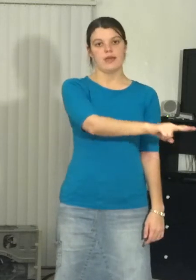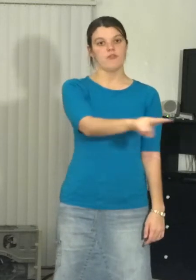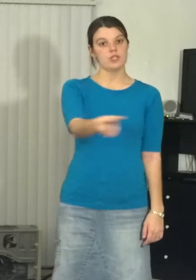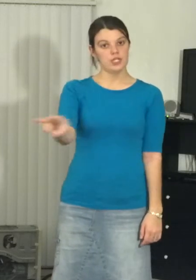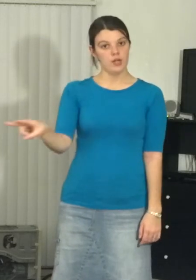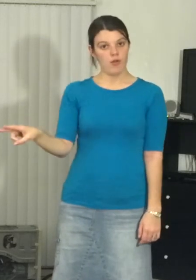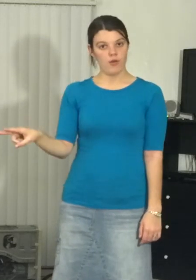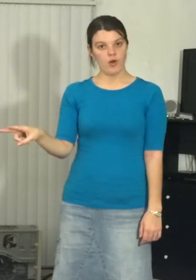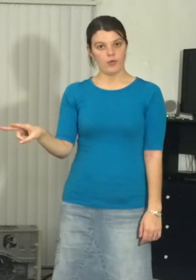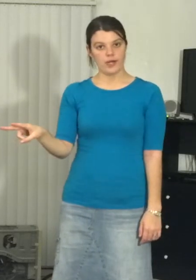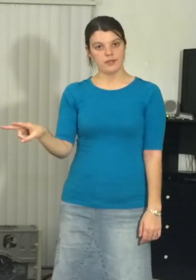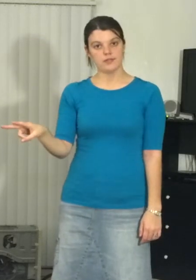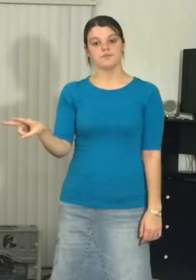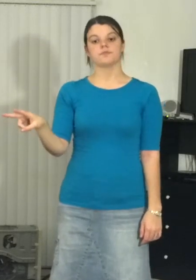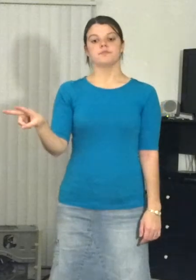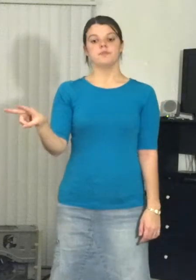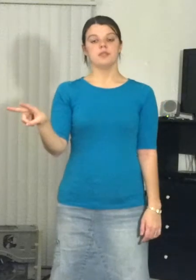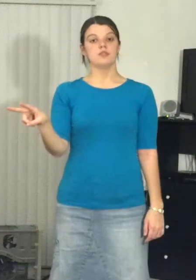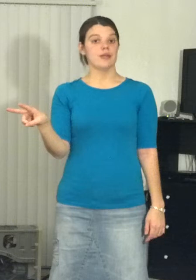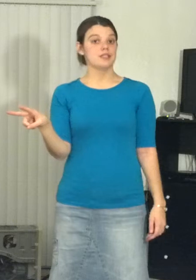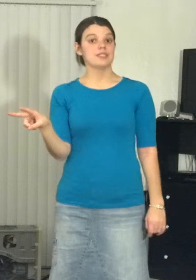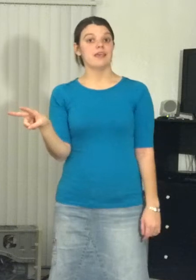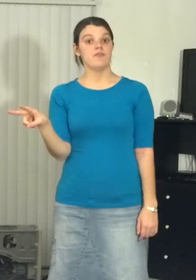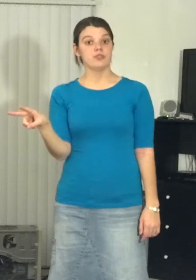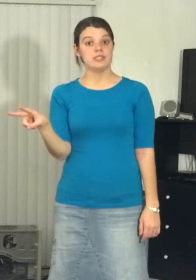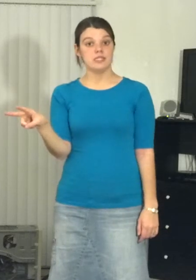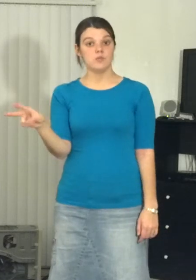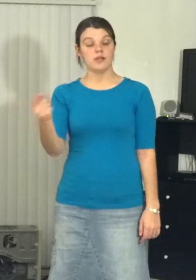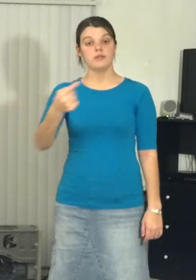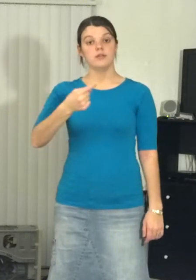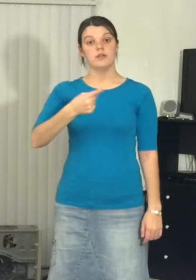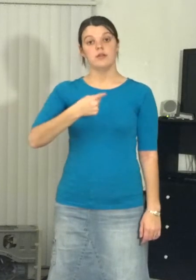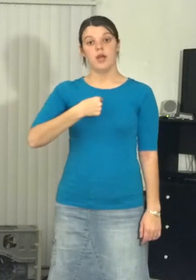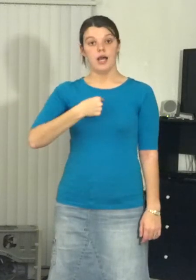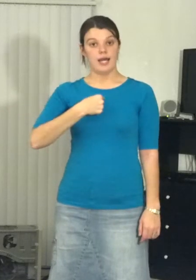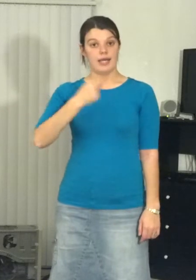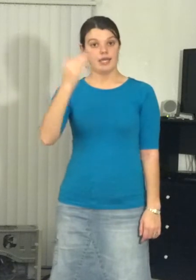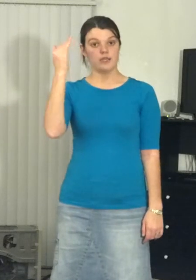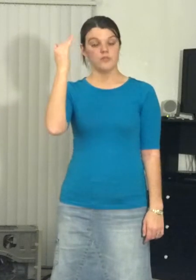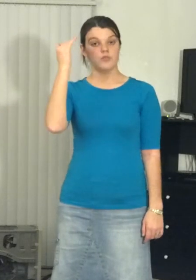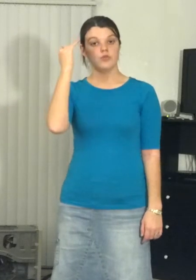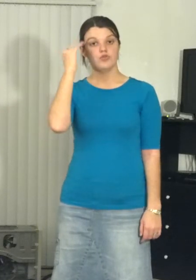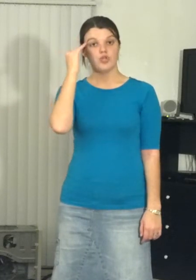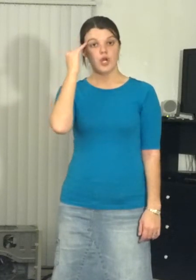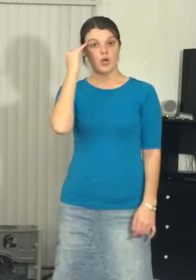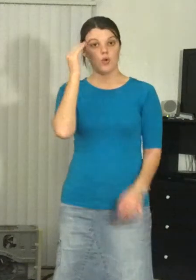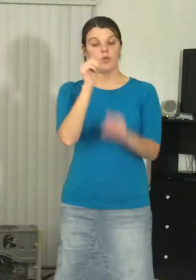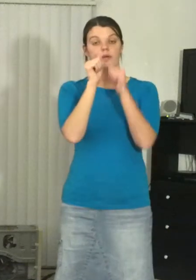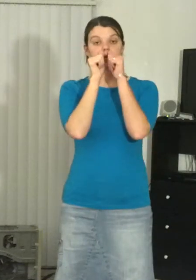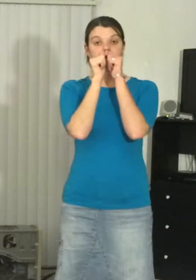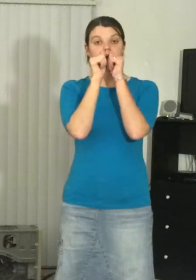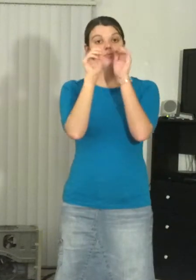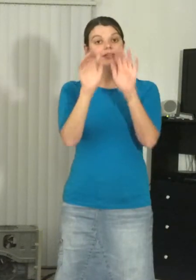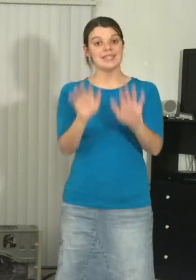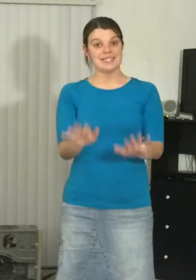left, go around. So that's the sign for C1. I know a